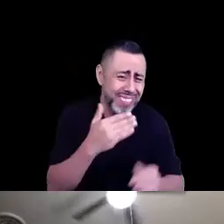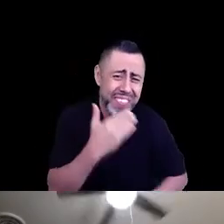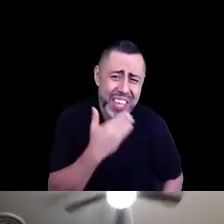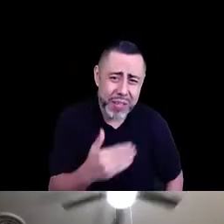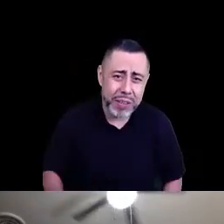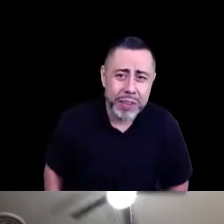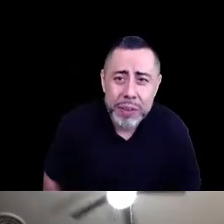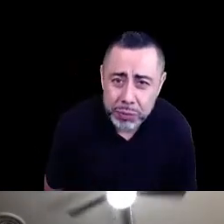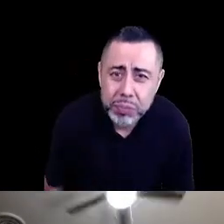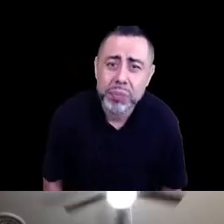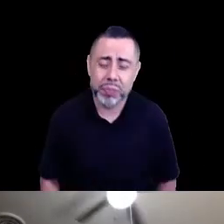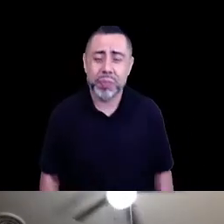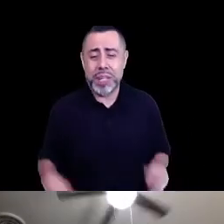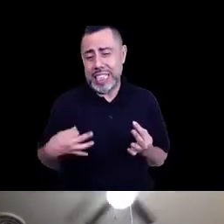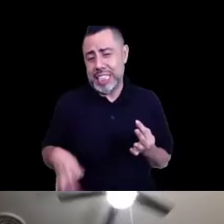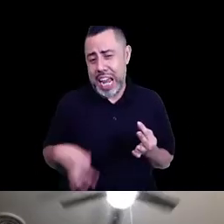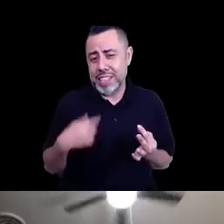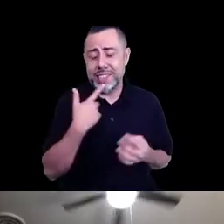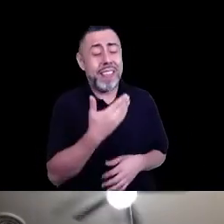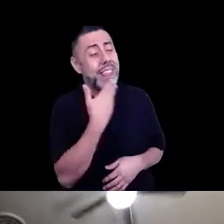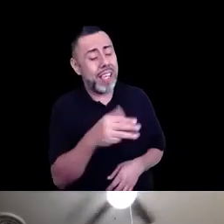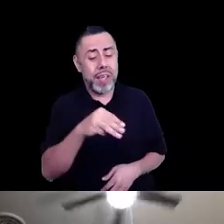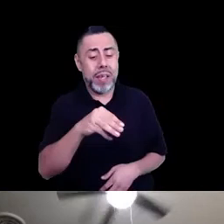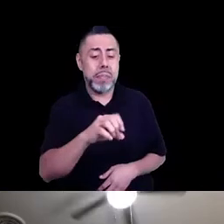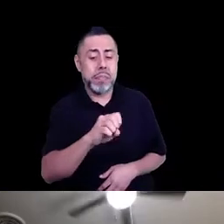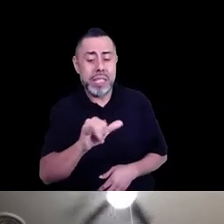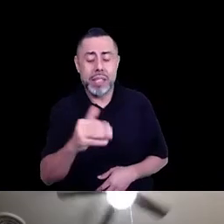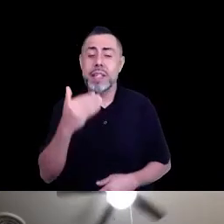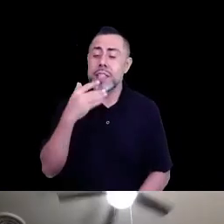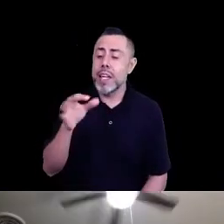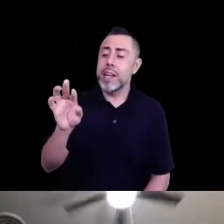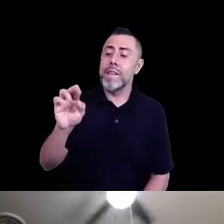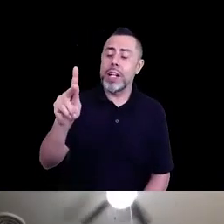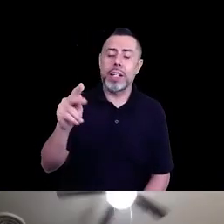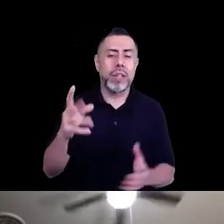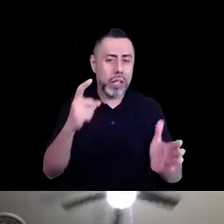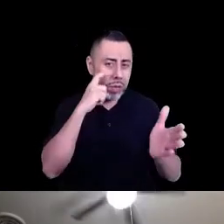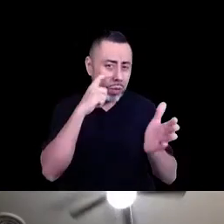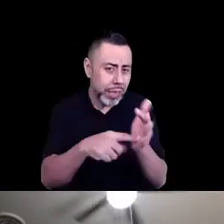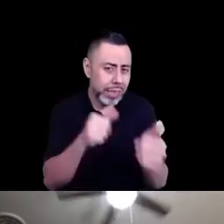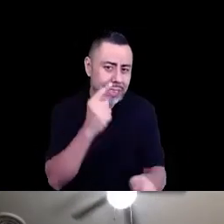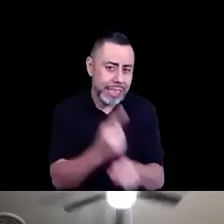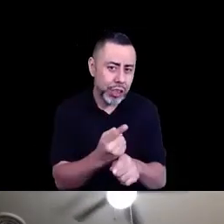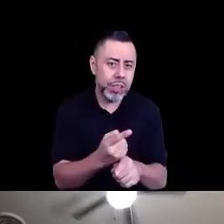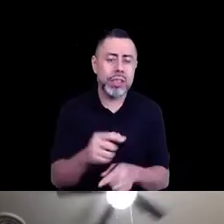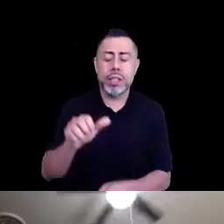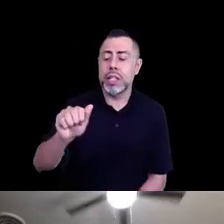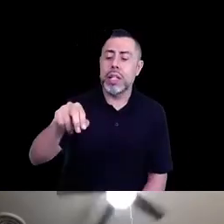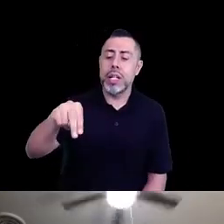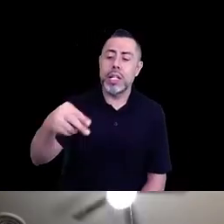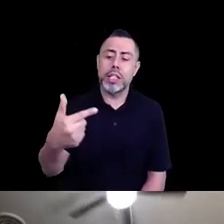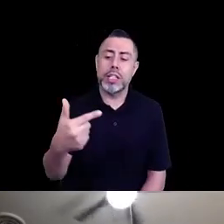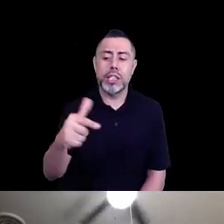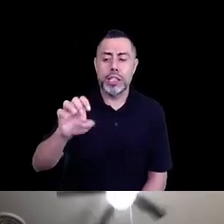Thank you, Missy. And thank you, Frank. I wanted to acknowledge our sister, Angelina Owillo. I believe she's